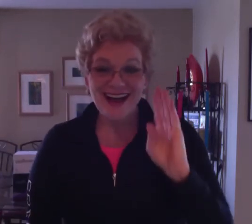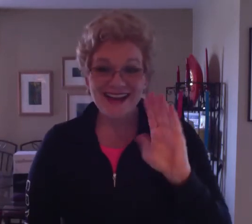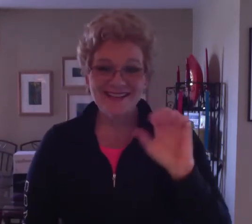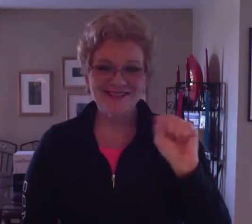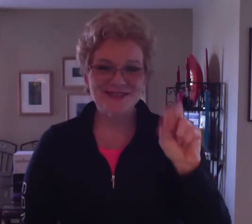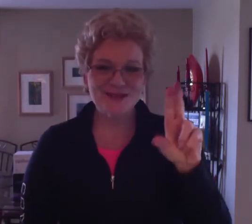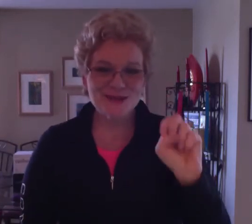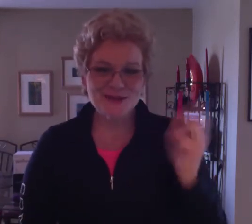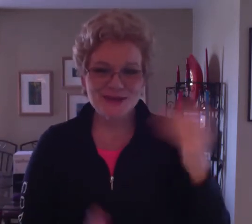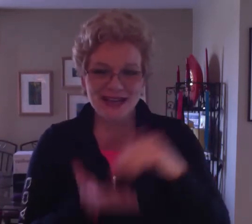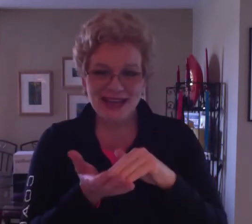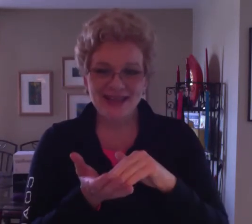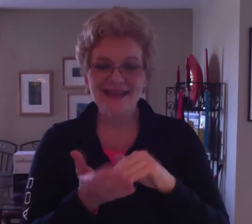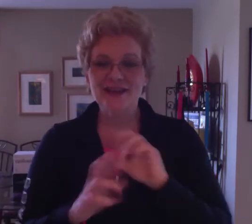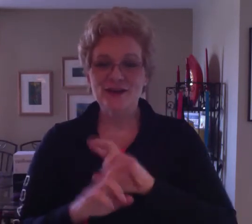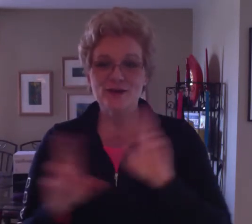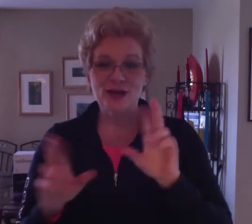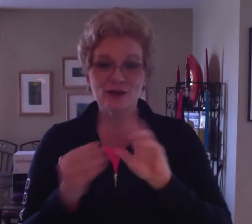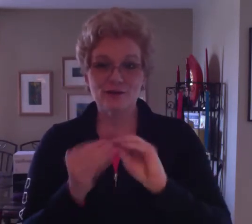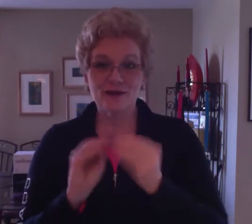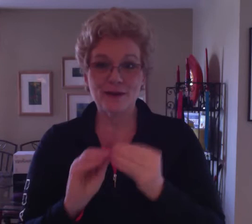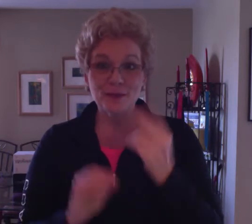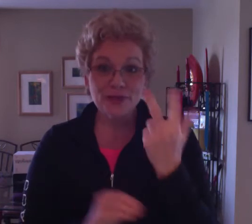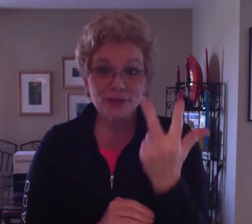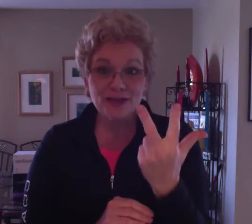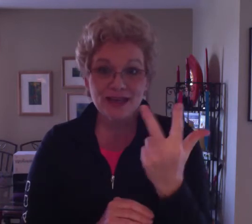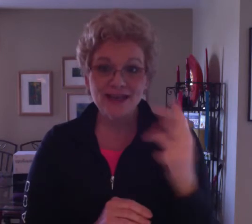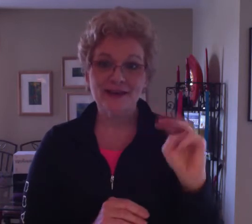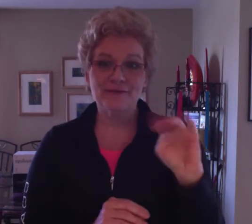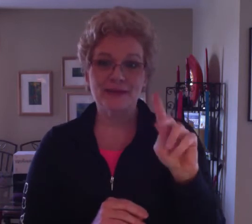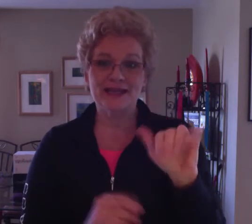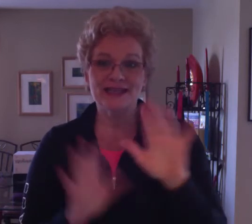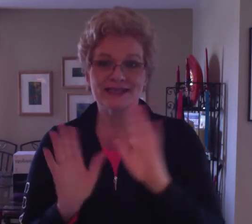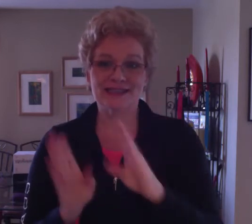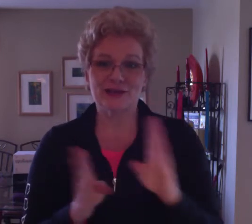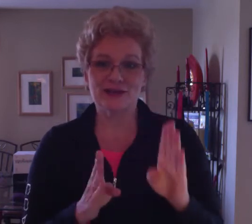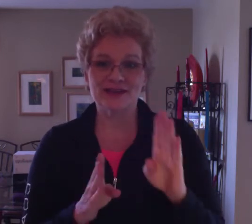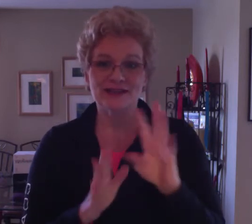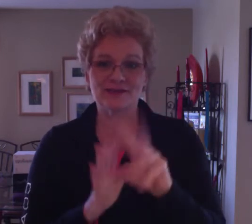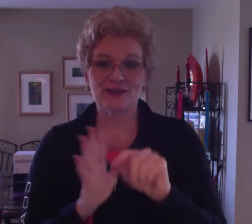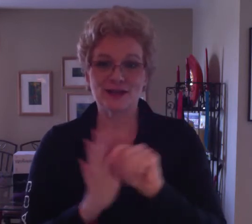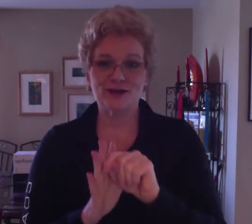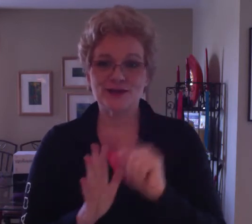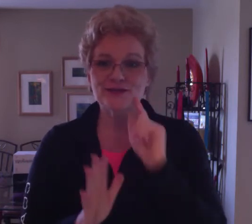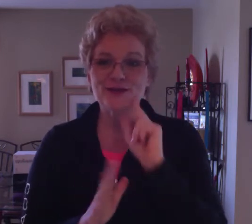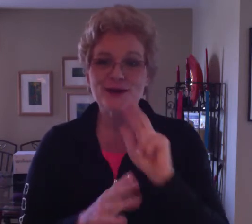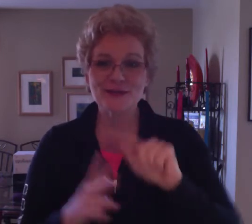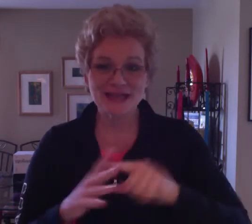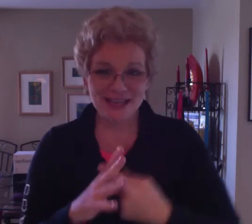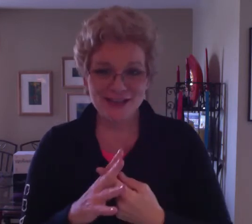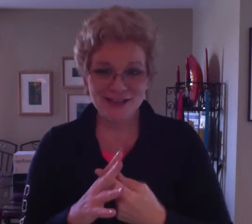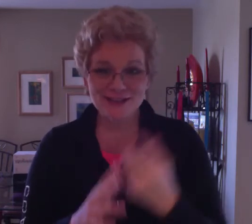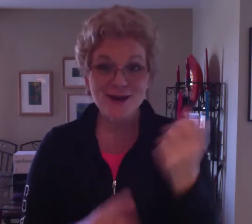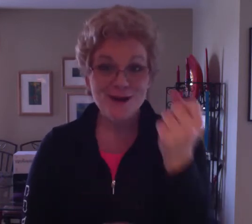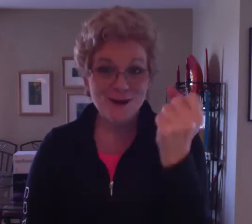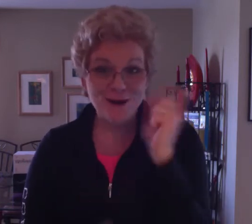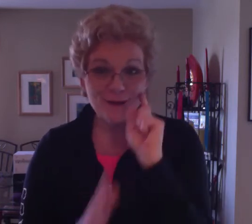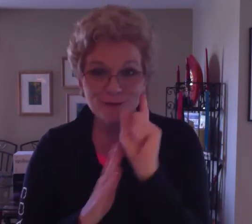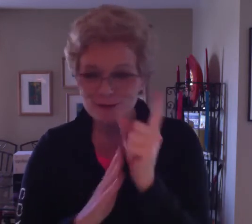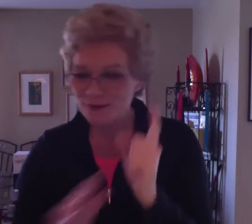Hi. So, again, ready for number 3 of Mindy's series of videos for beginners. Hold for a